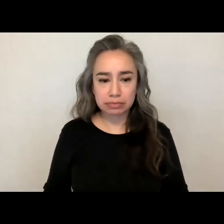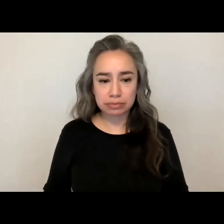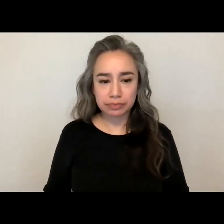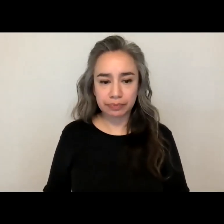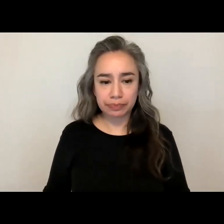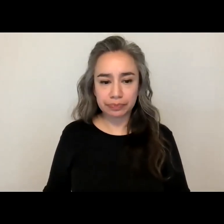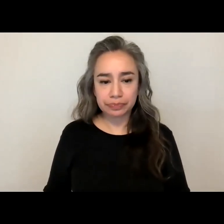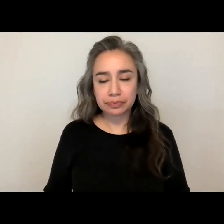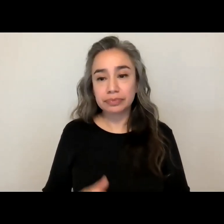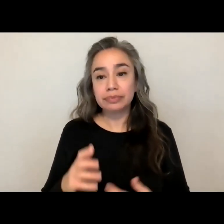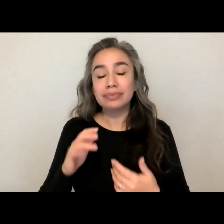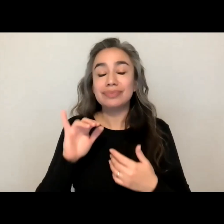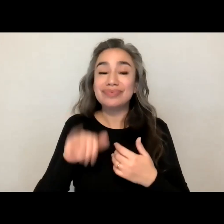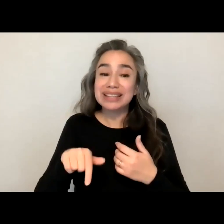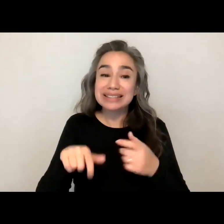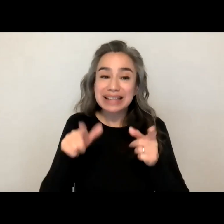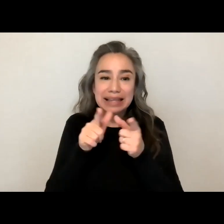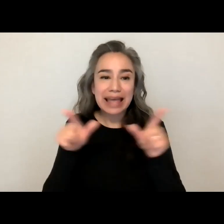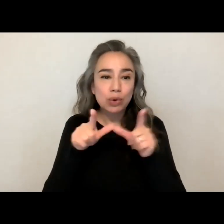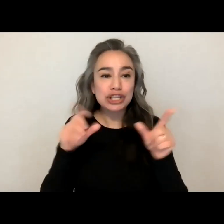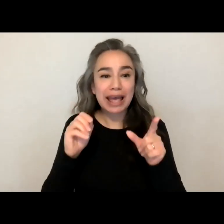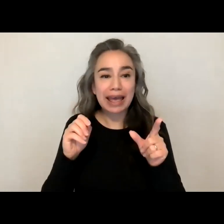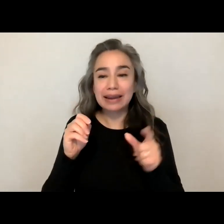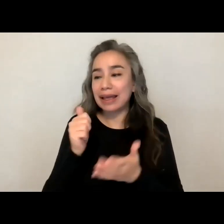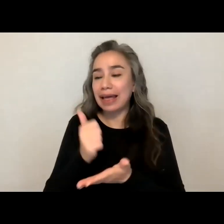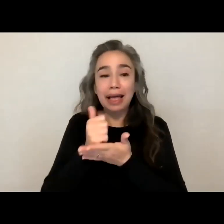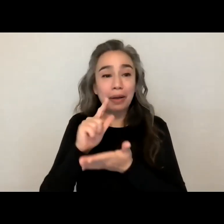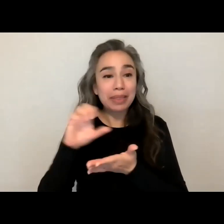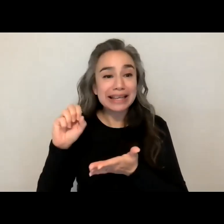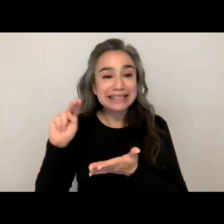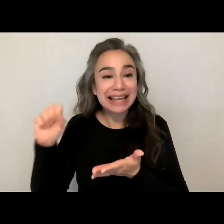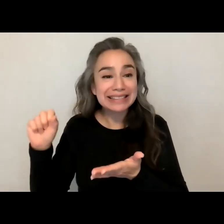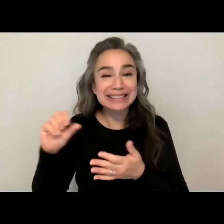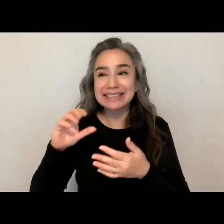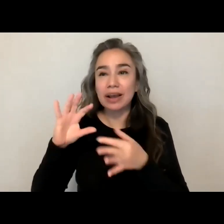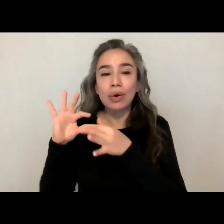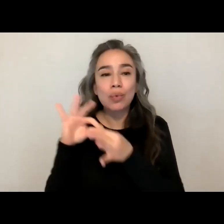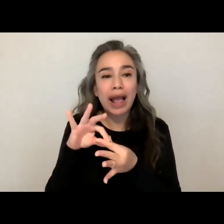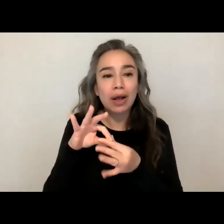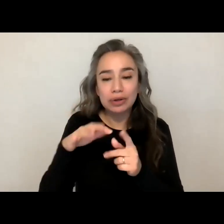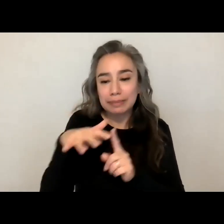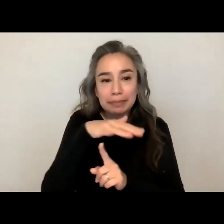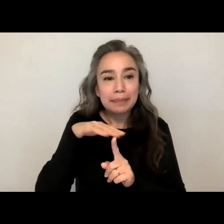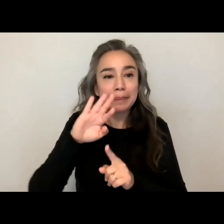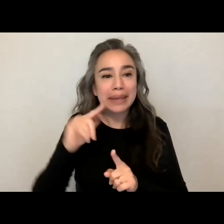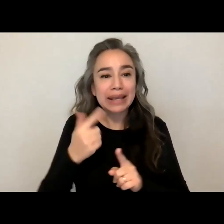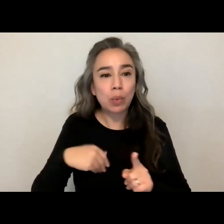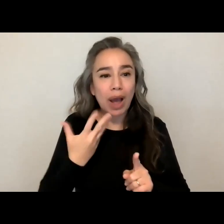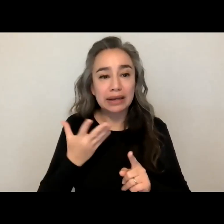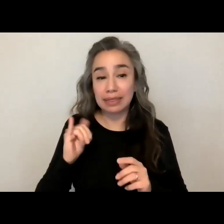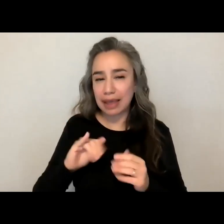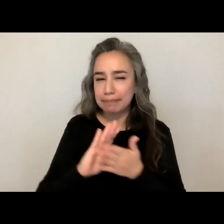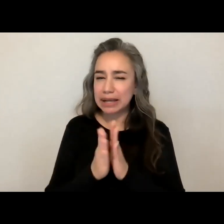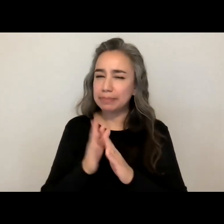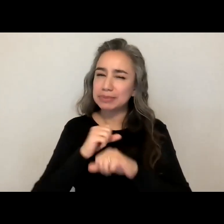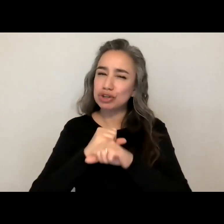of language of helplessness around whiteness, around being white, and that's kind of a protective covering that